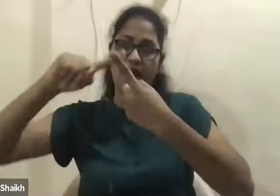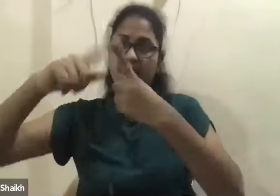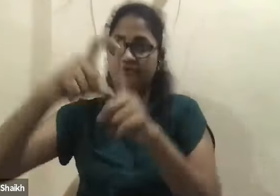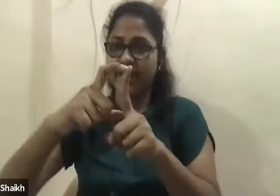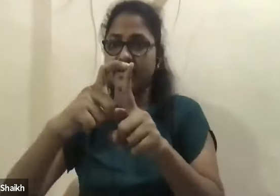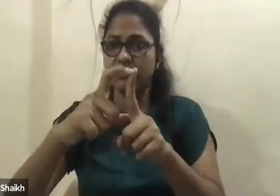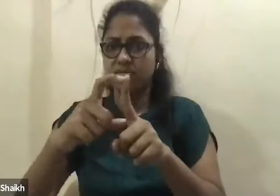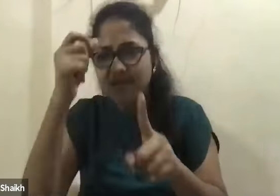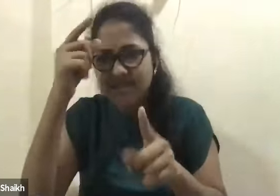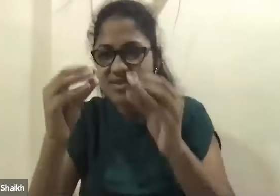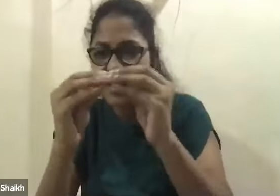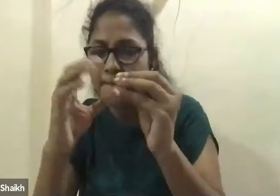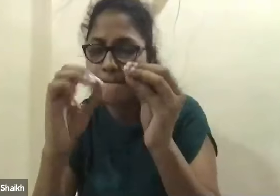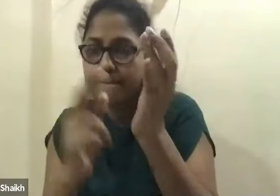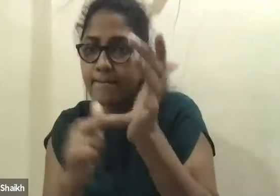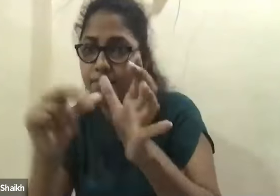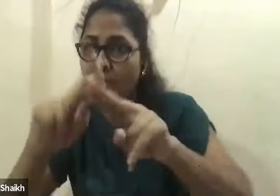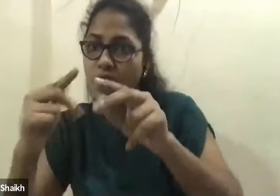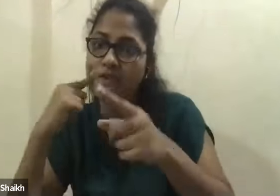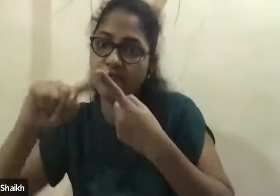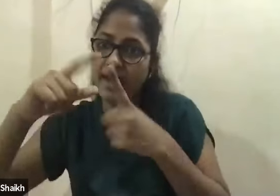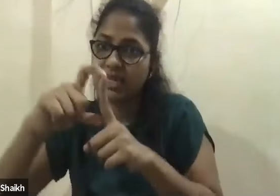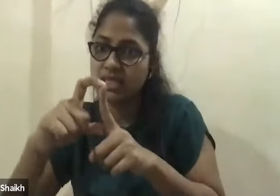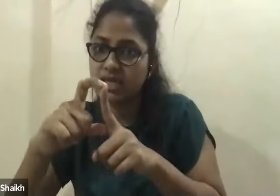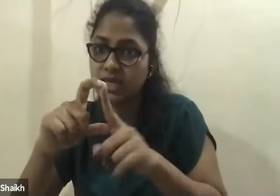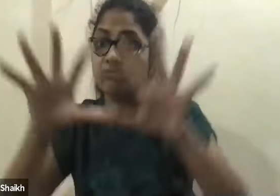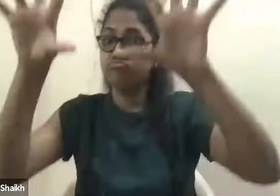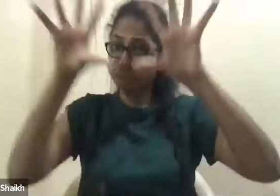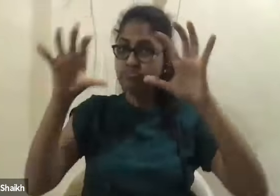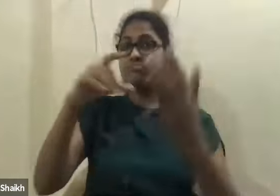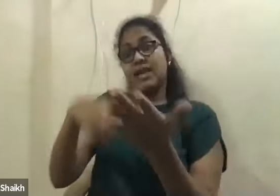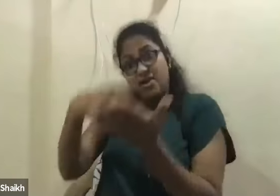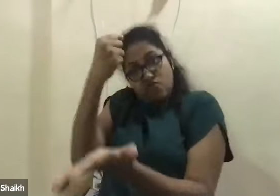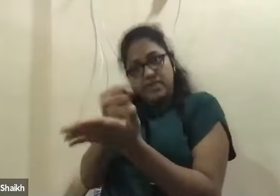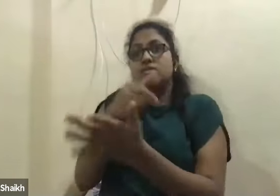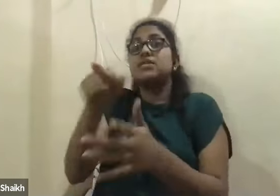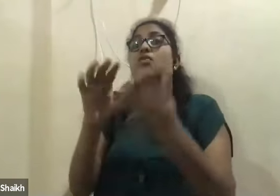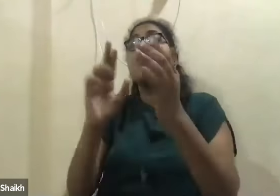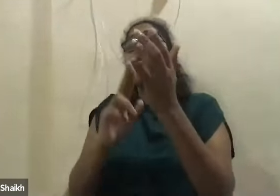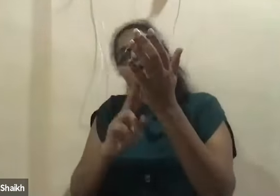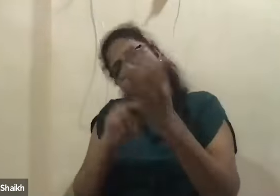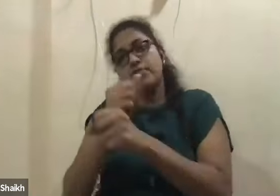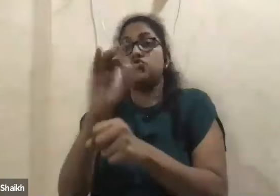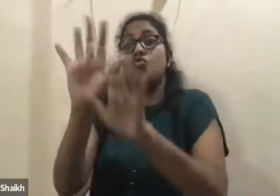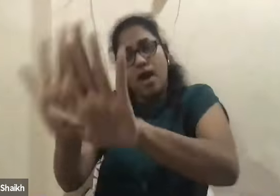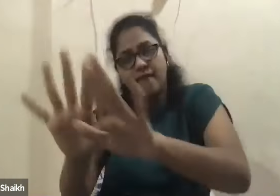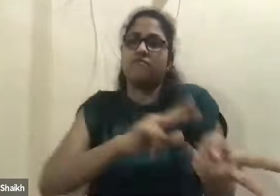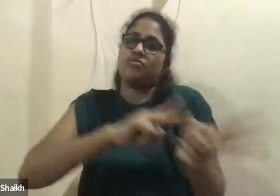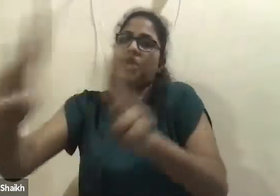put in the clause. But otherwise, of course, Better it's be better for bona you. fide charity organizations. Yeah, it's better for you to The